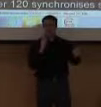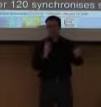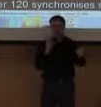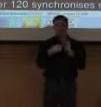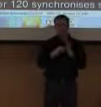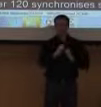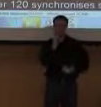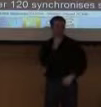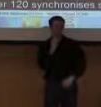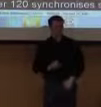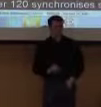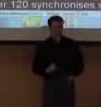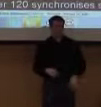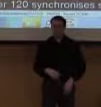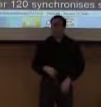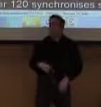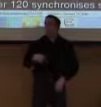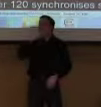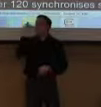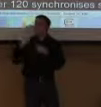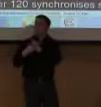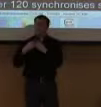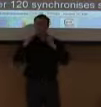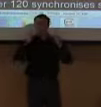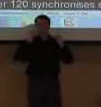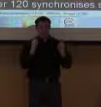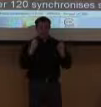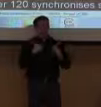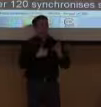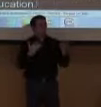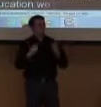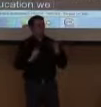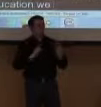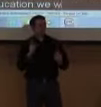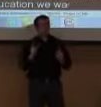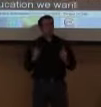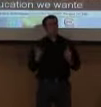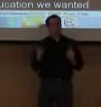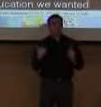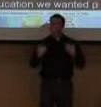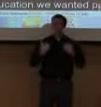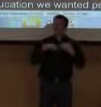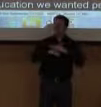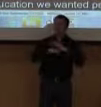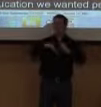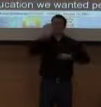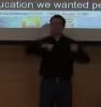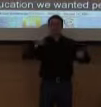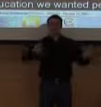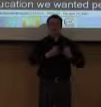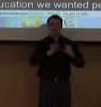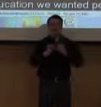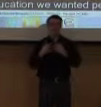be. Because this is education, we wanted people to have access to a variety of